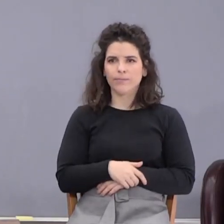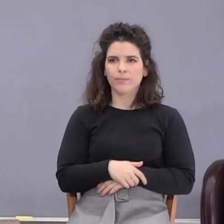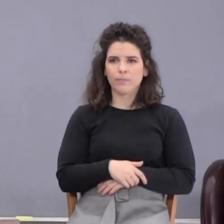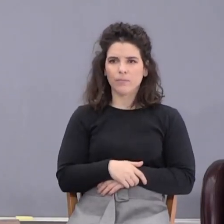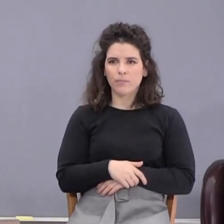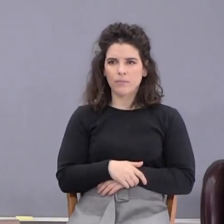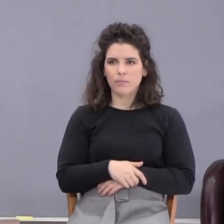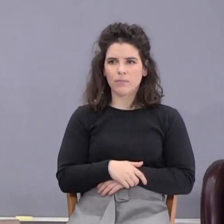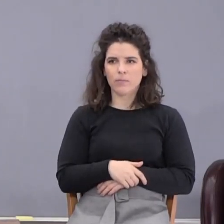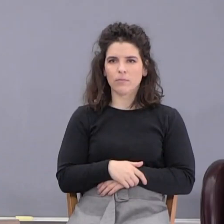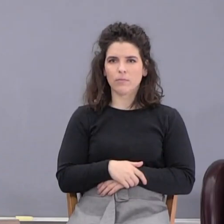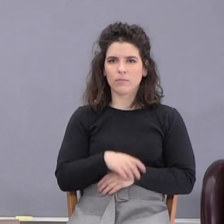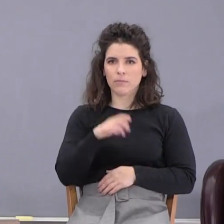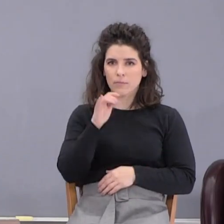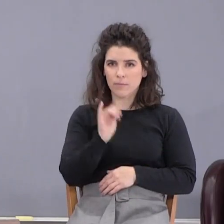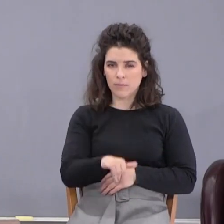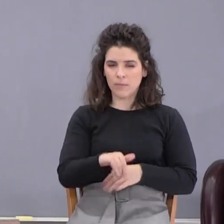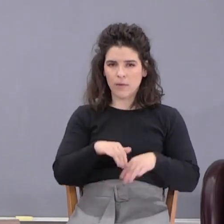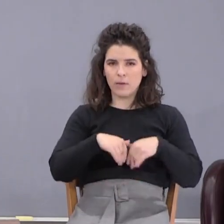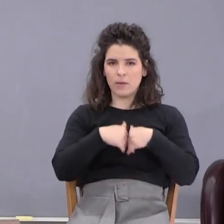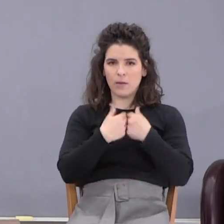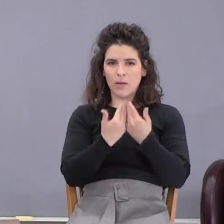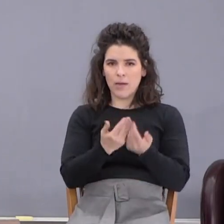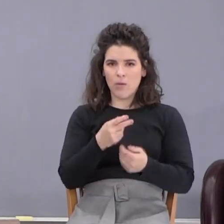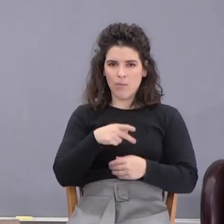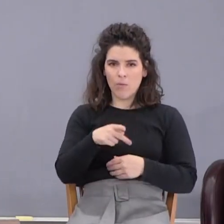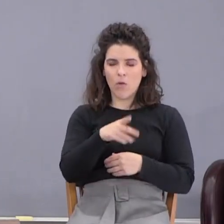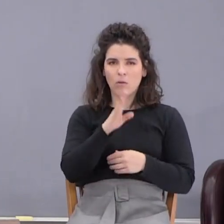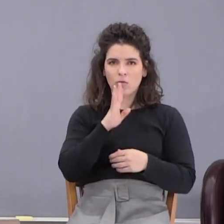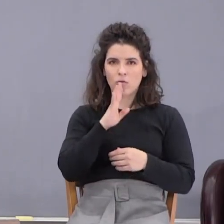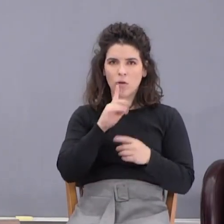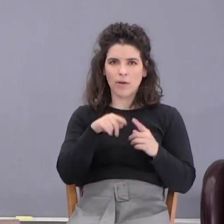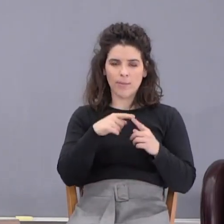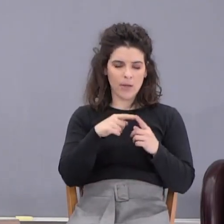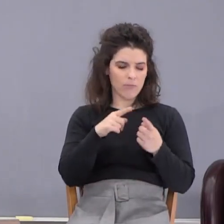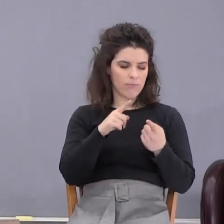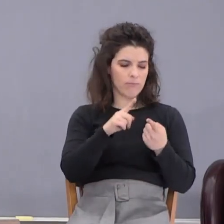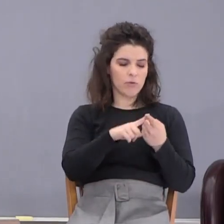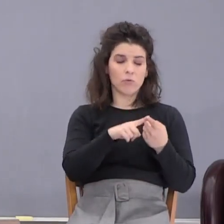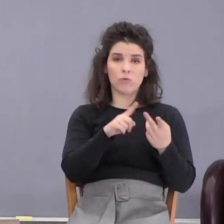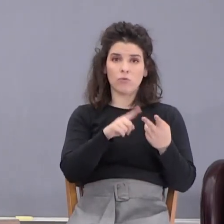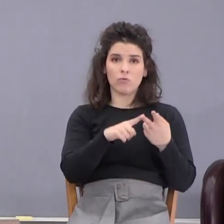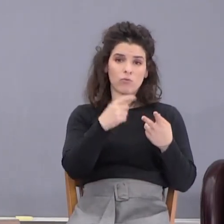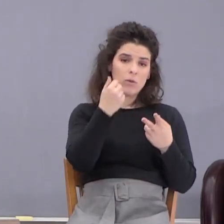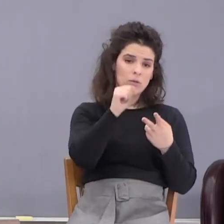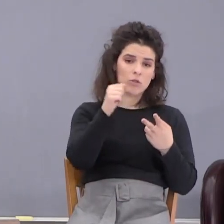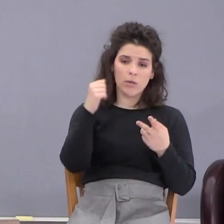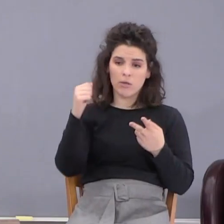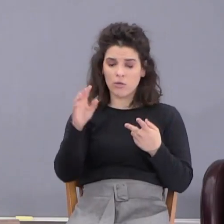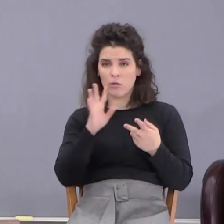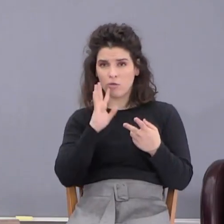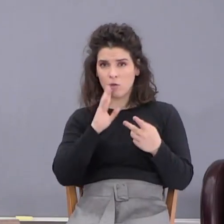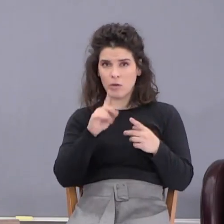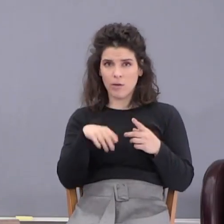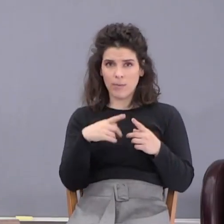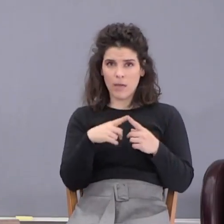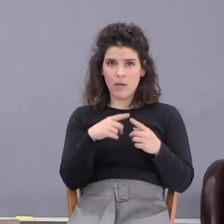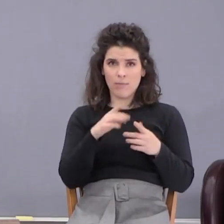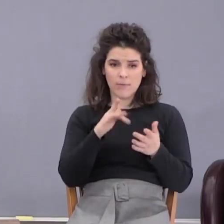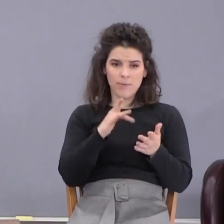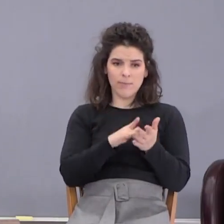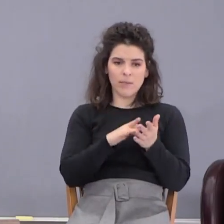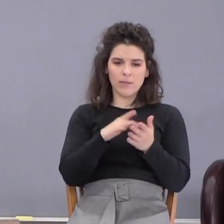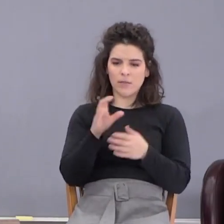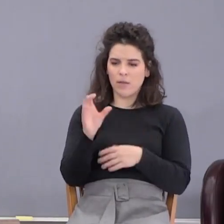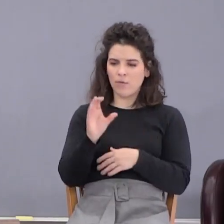Fools. That is how Paul is addressing the two objections that are being raised in the midst of